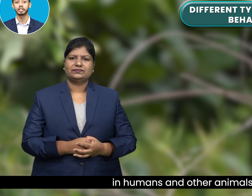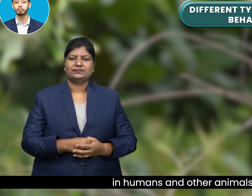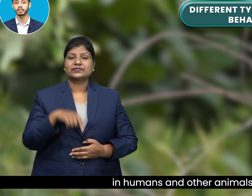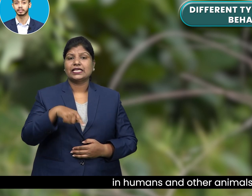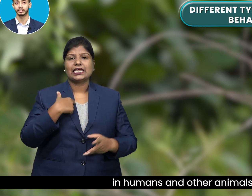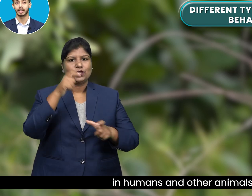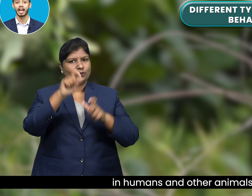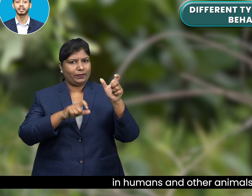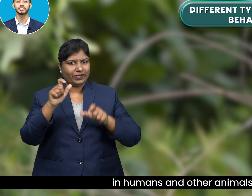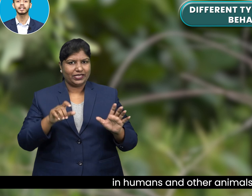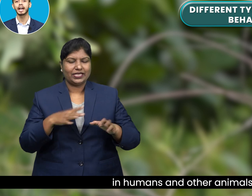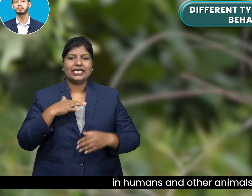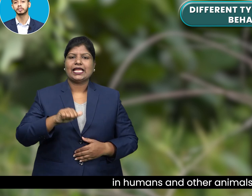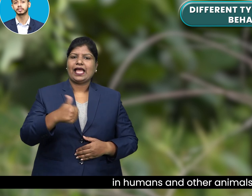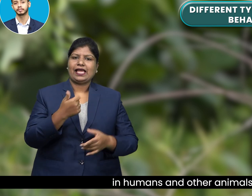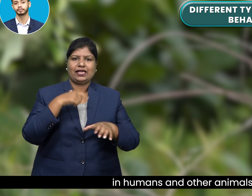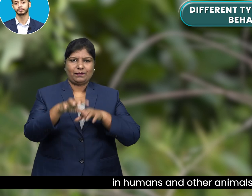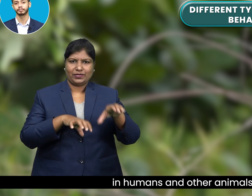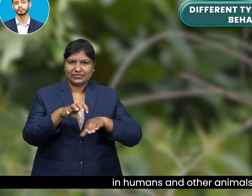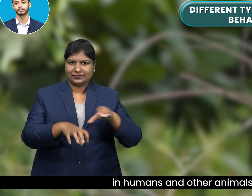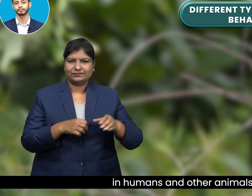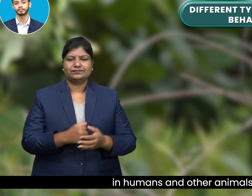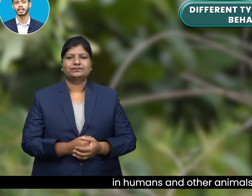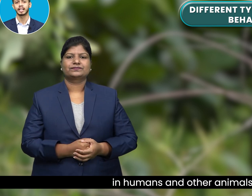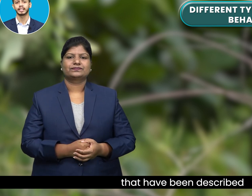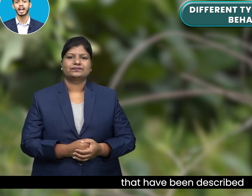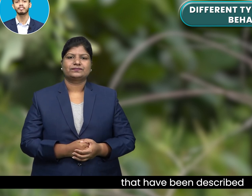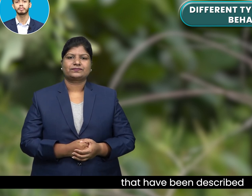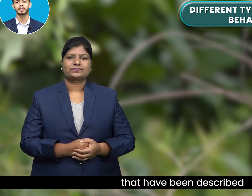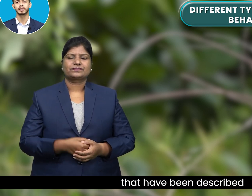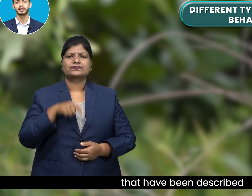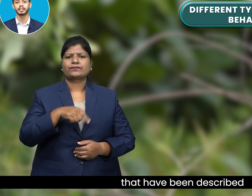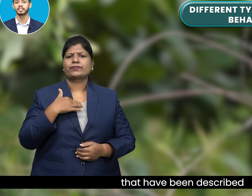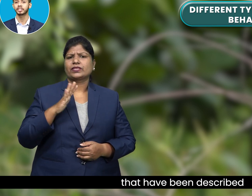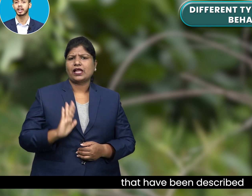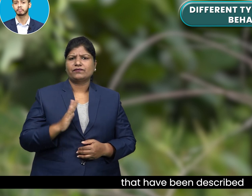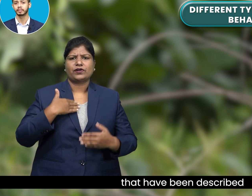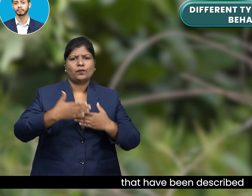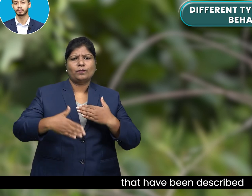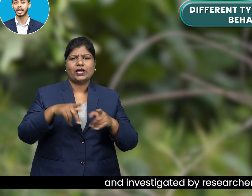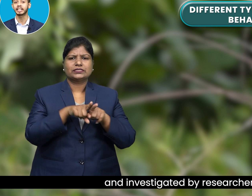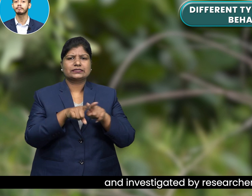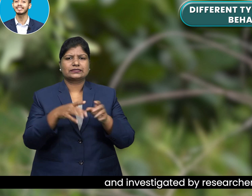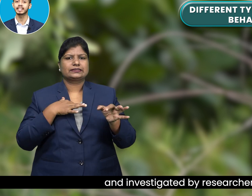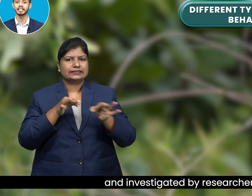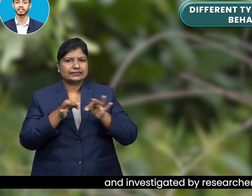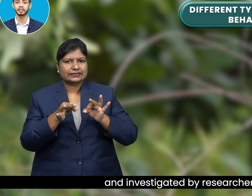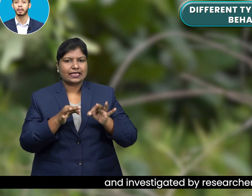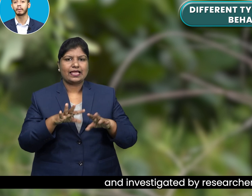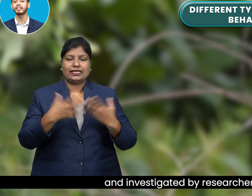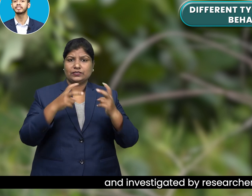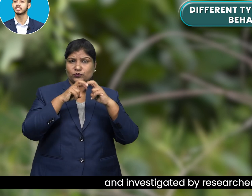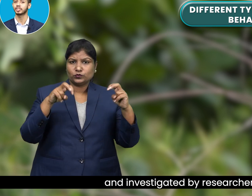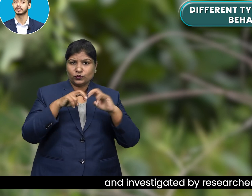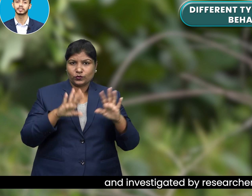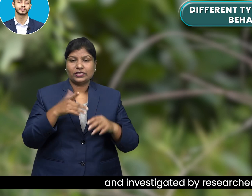in human and other animals that have been described and investigated